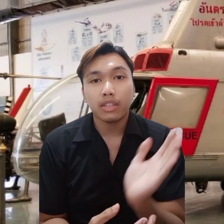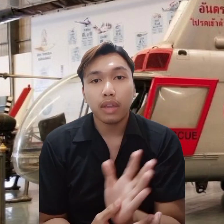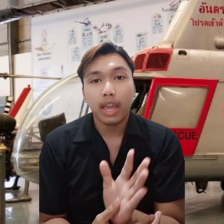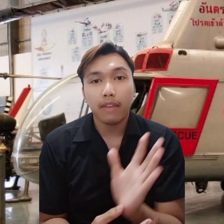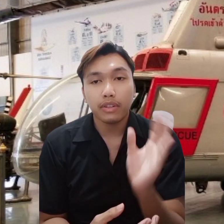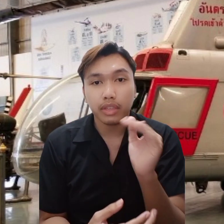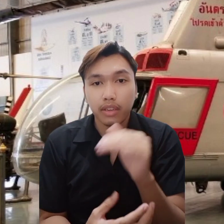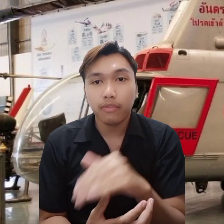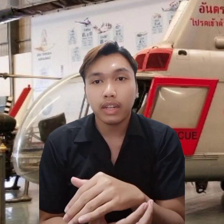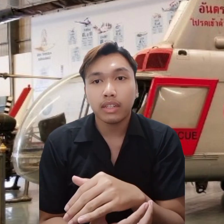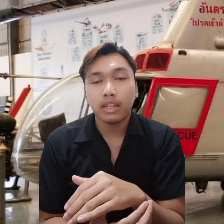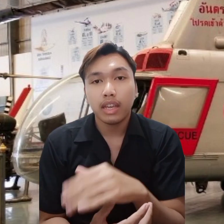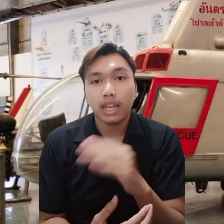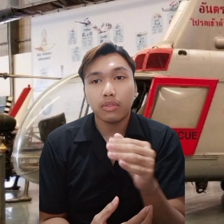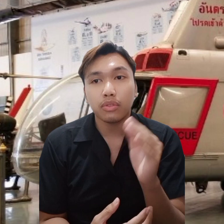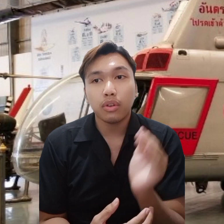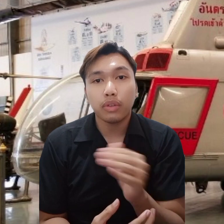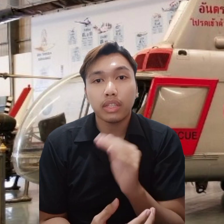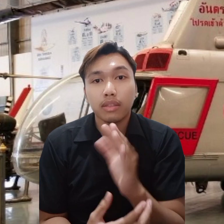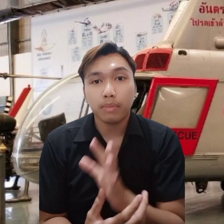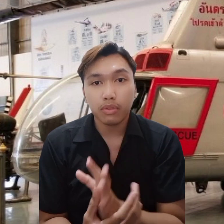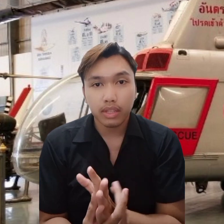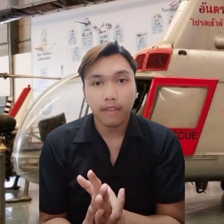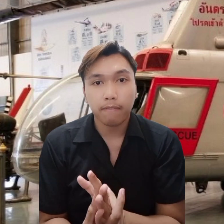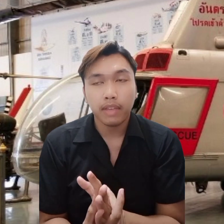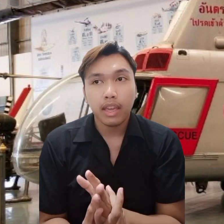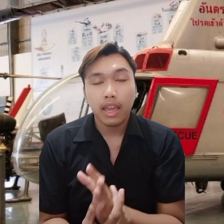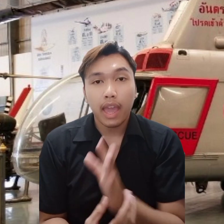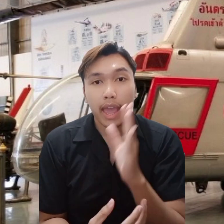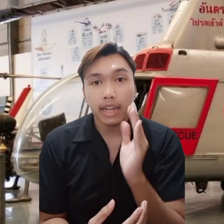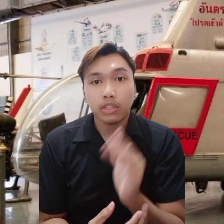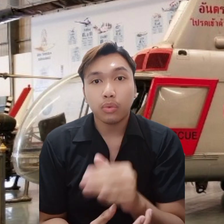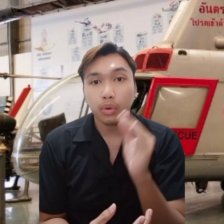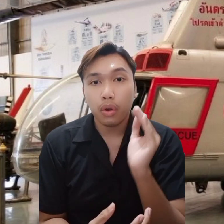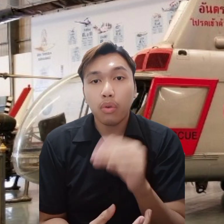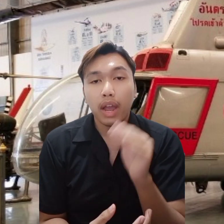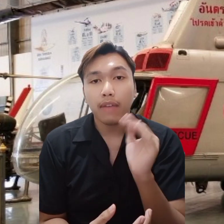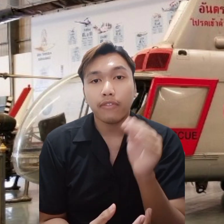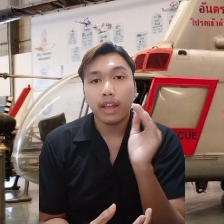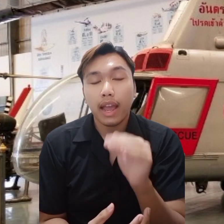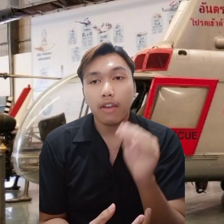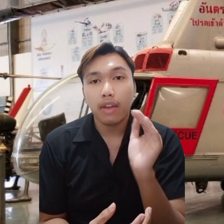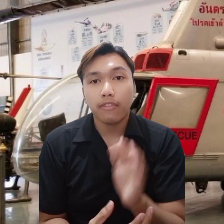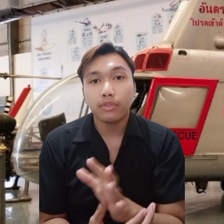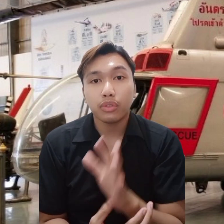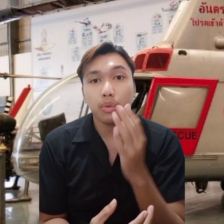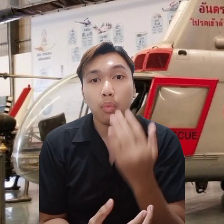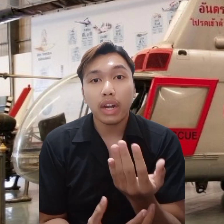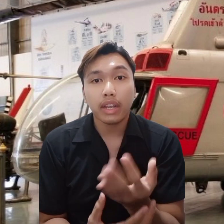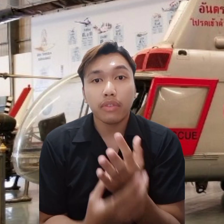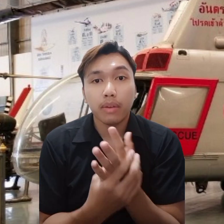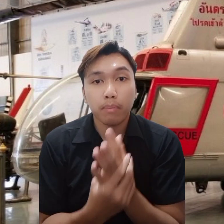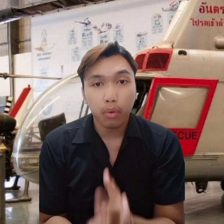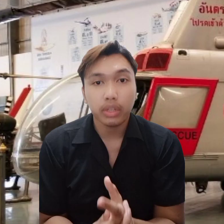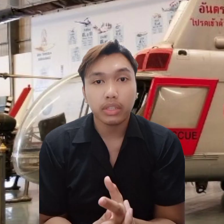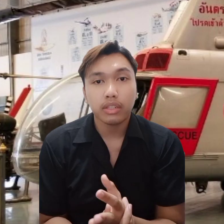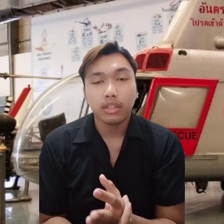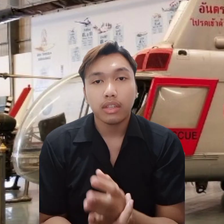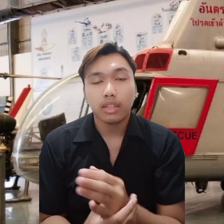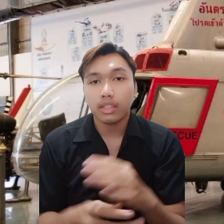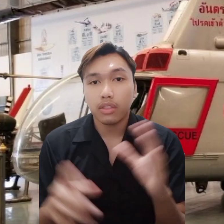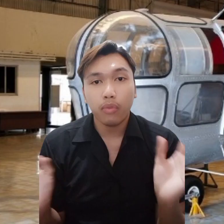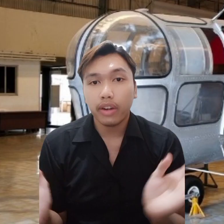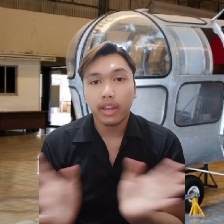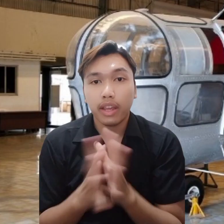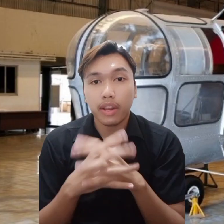and to have it to keep in and to show it's the museum and to grow up the how up to the one Indian board